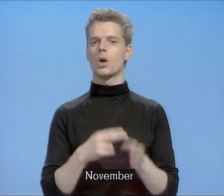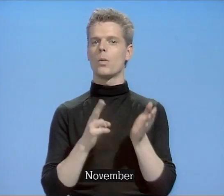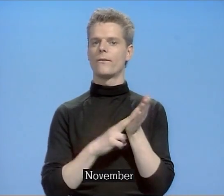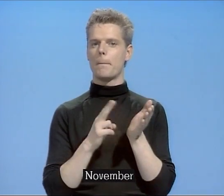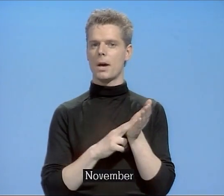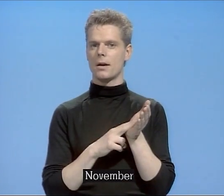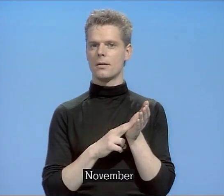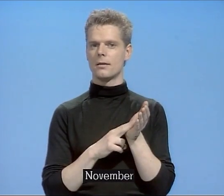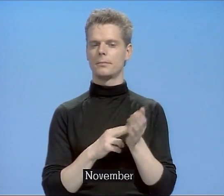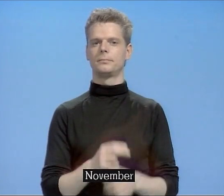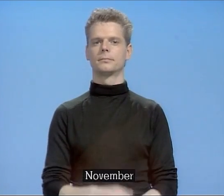November,